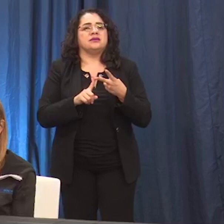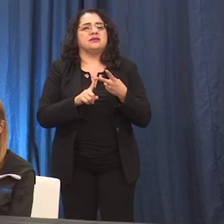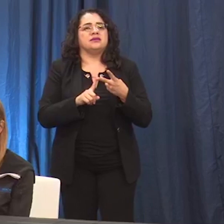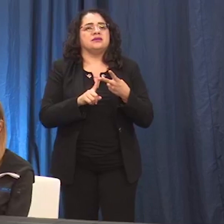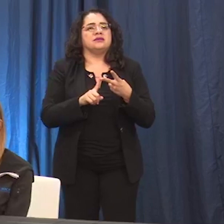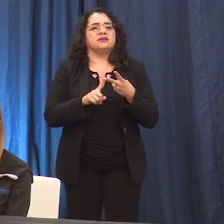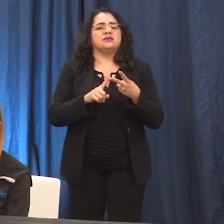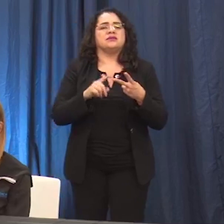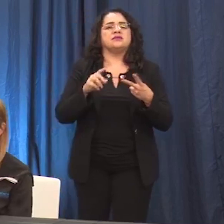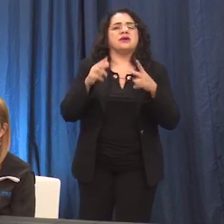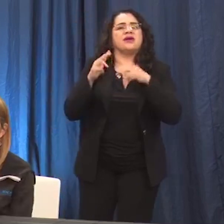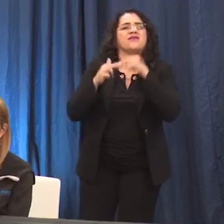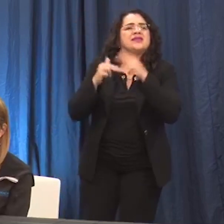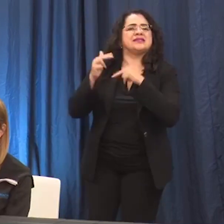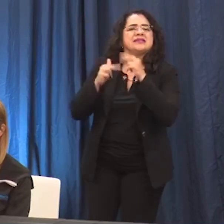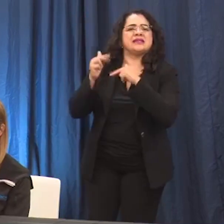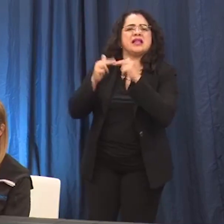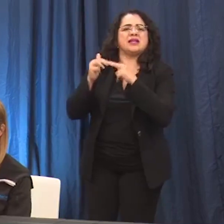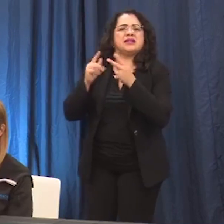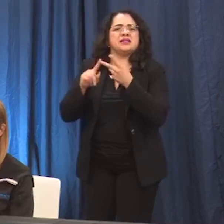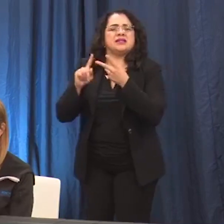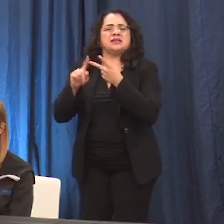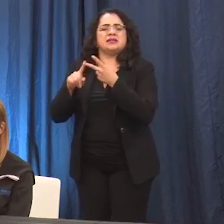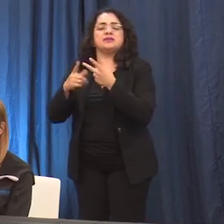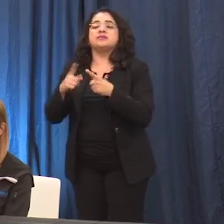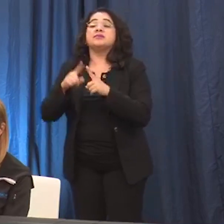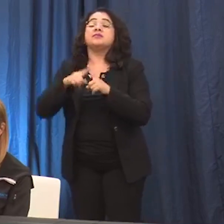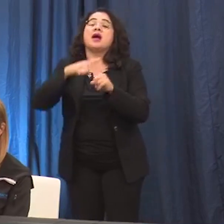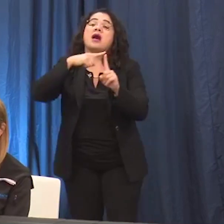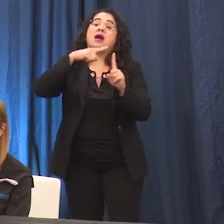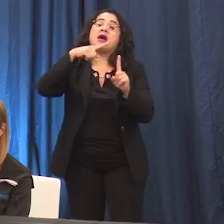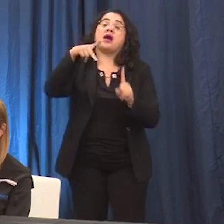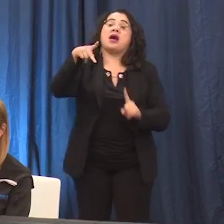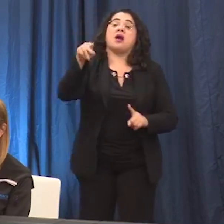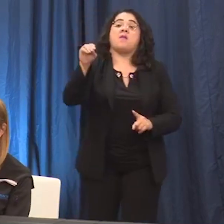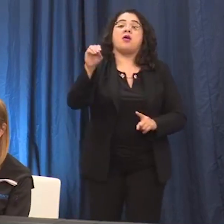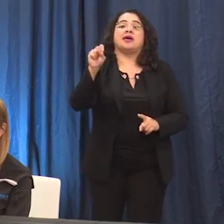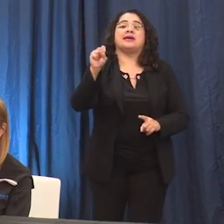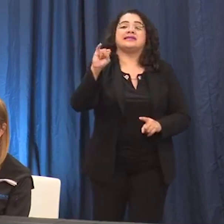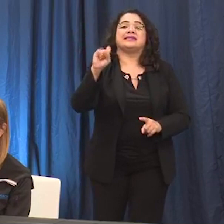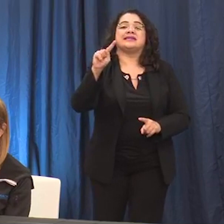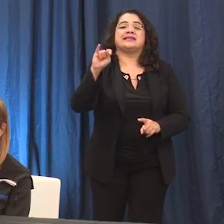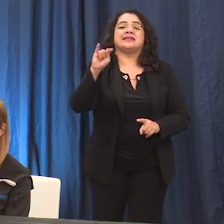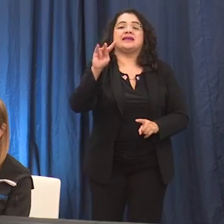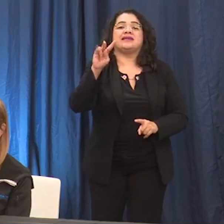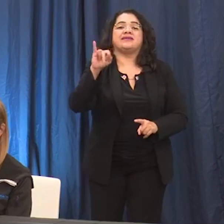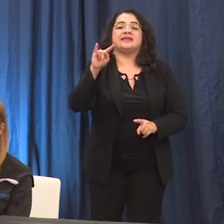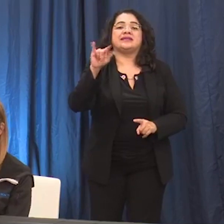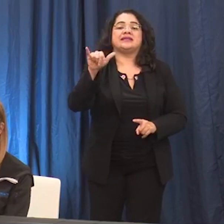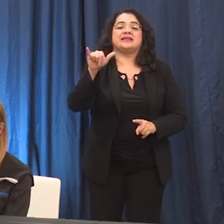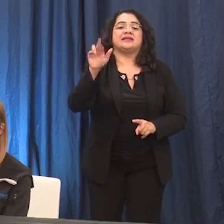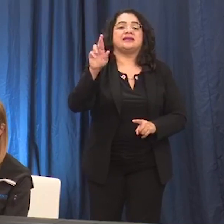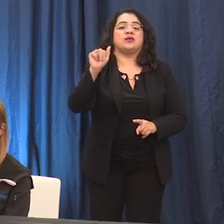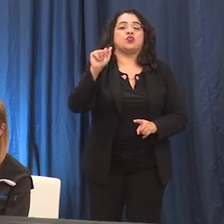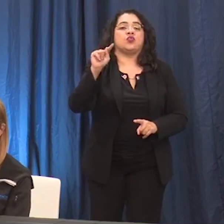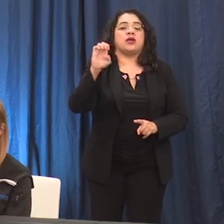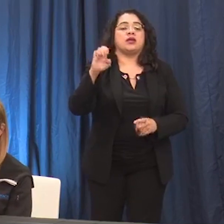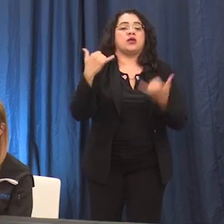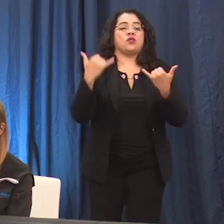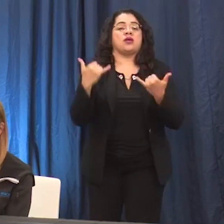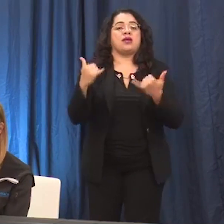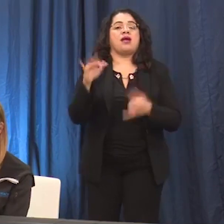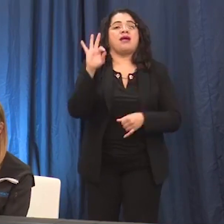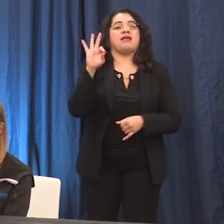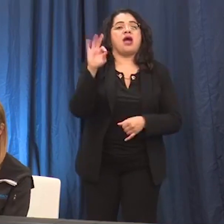Yeah, so in terms of our positivity rate, it shifts a little bit as the data are coming in. We're at approximately between 9